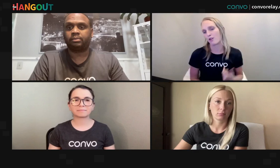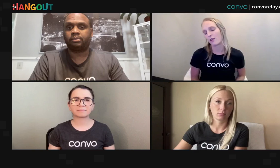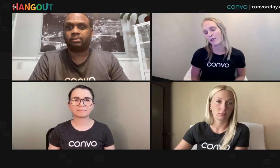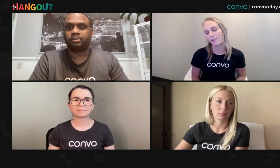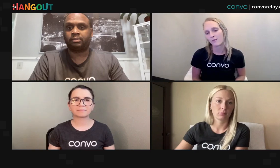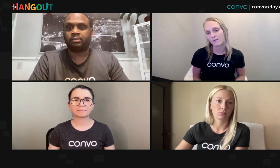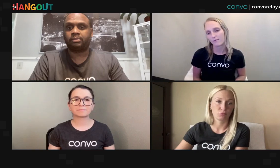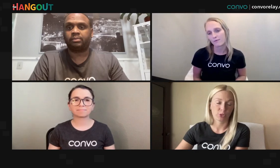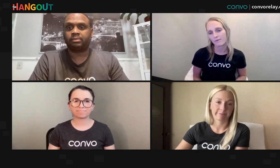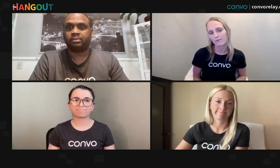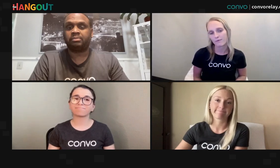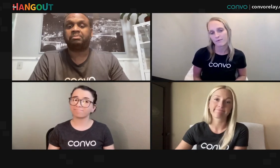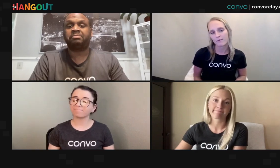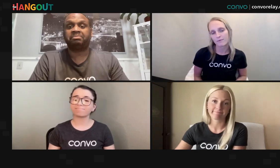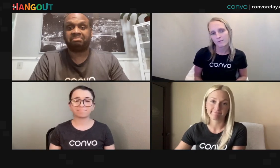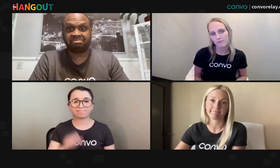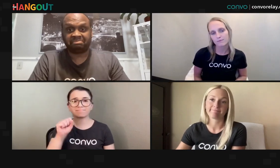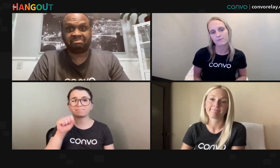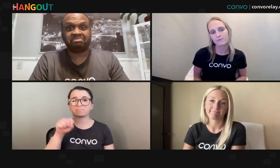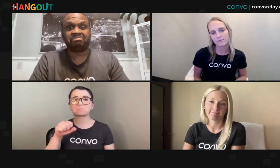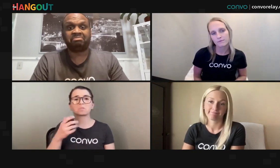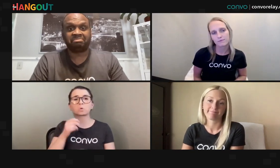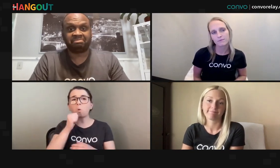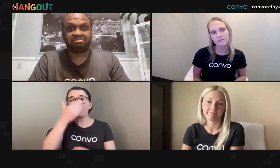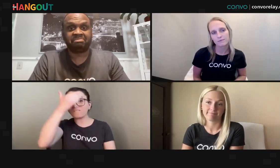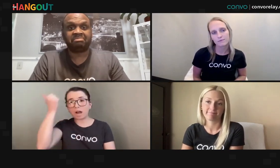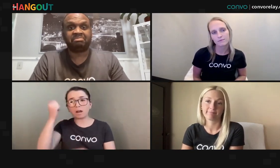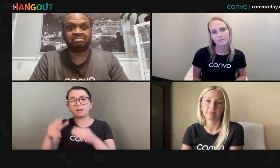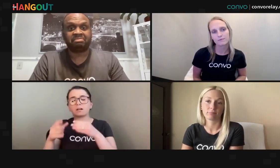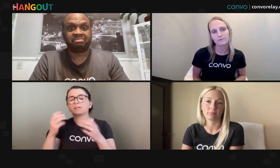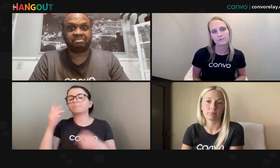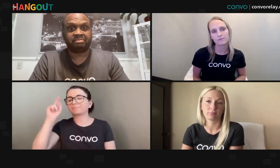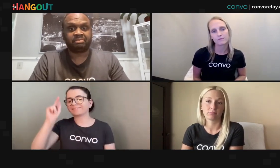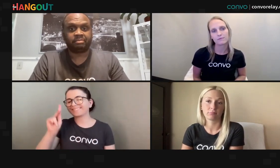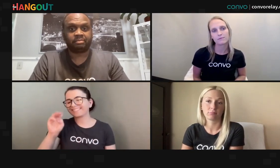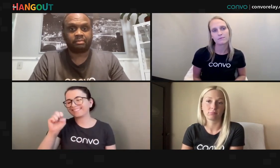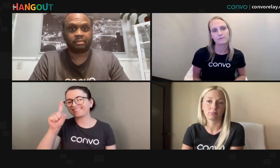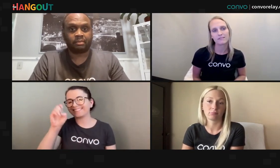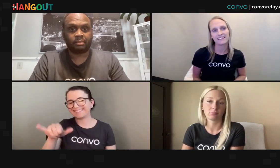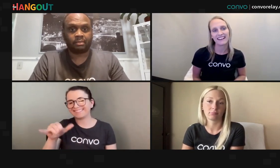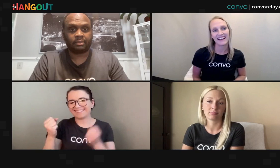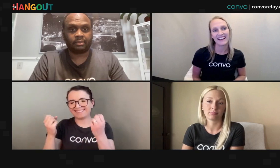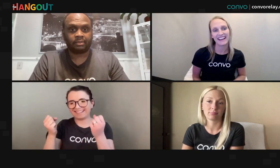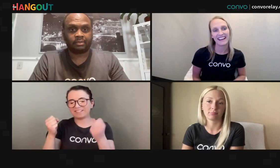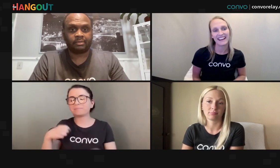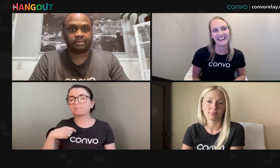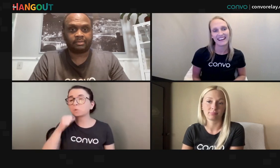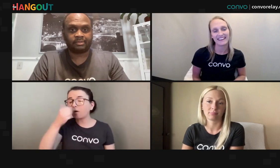get done and feel comfortable with your call. Mm-hmm. This is Kelsey.